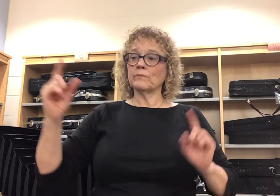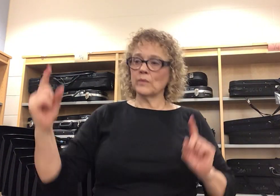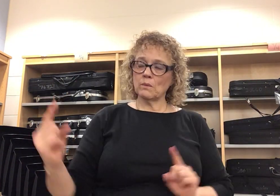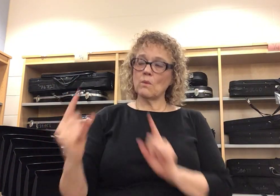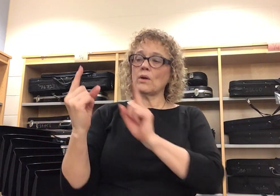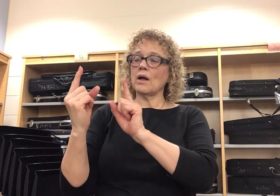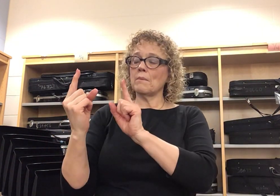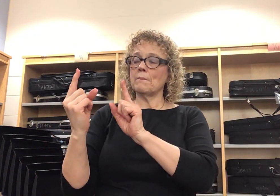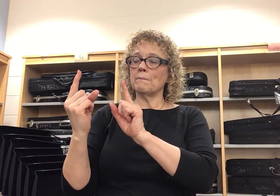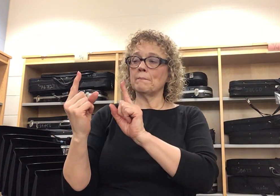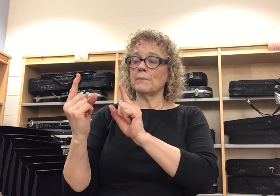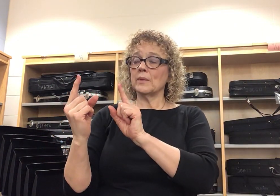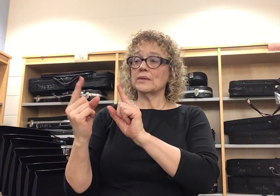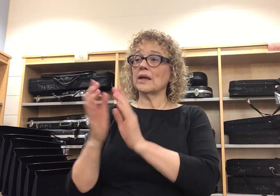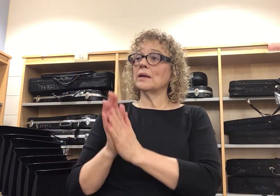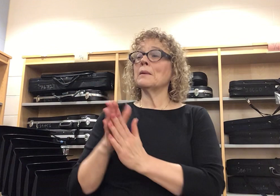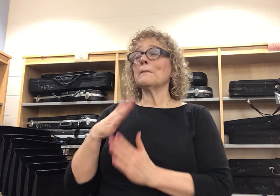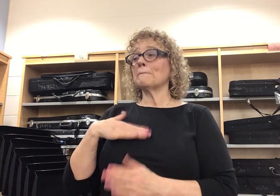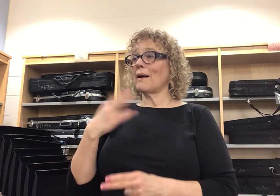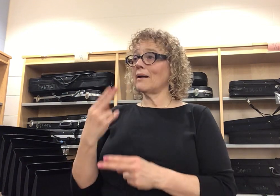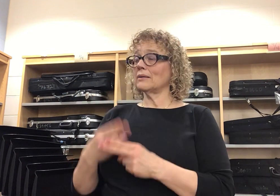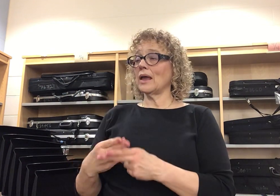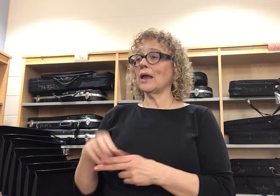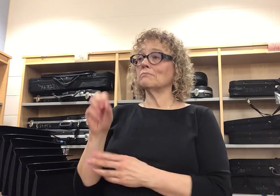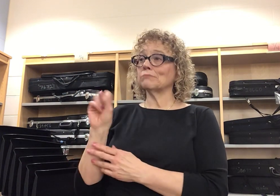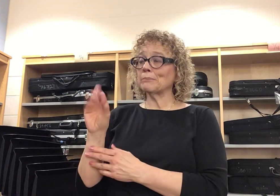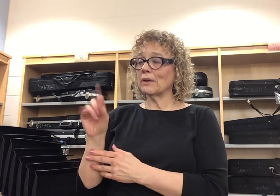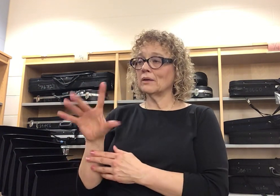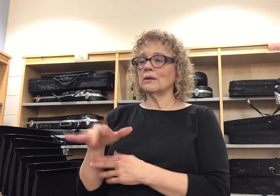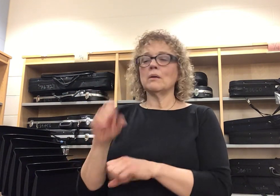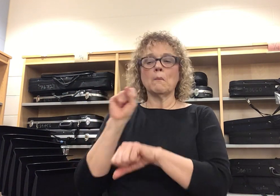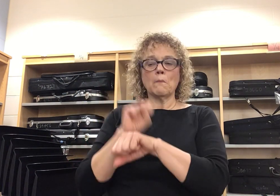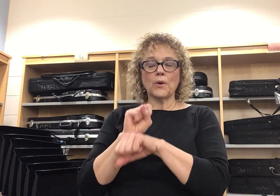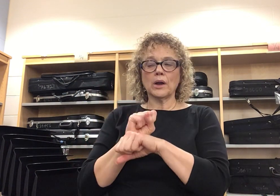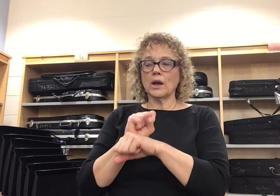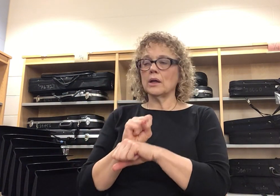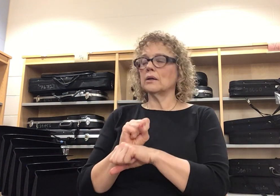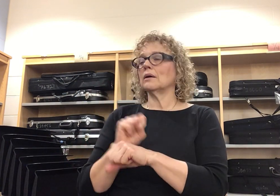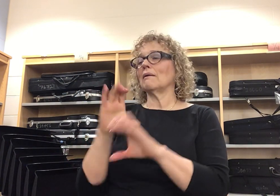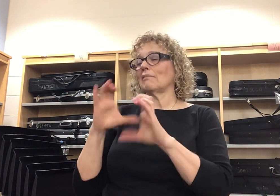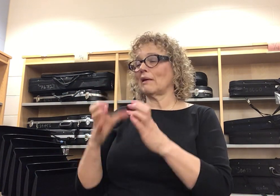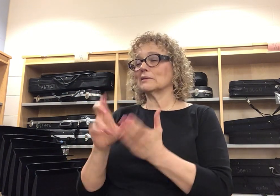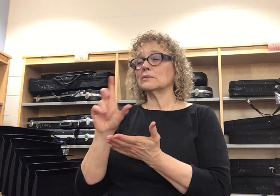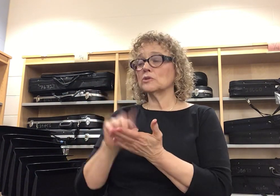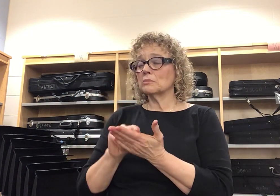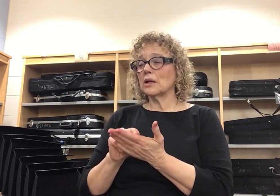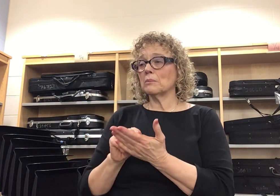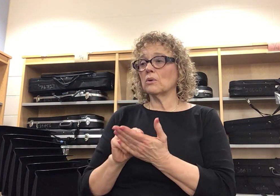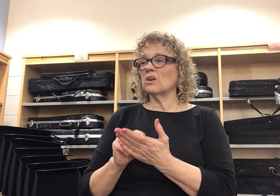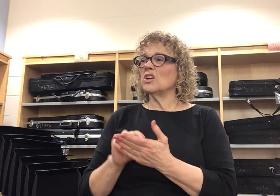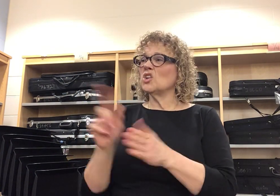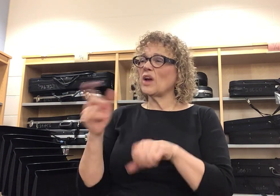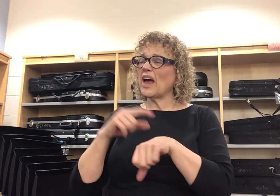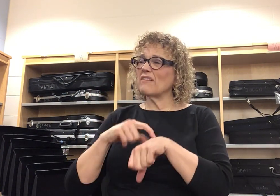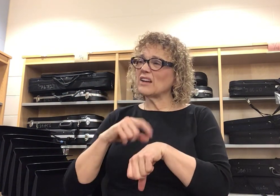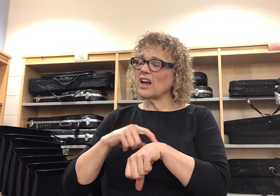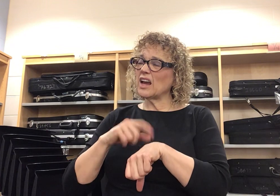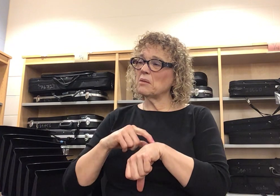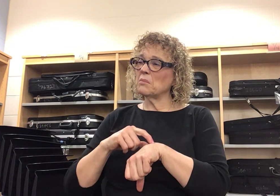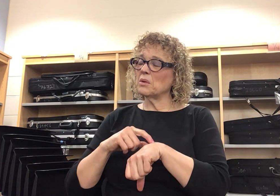and say, my name is, I'm working on a class newspaper. Is there a time that would be convenient for us to